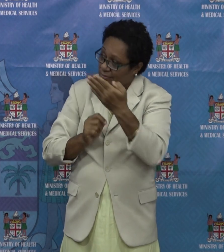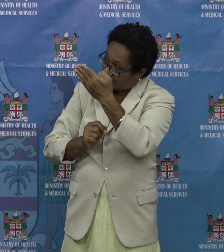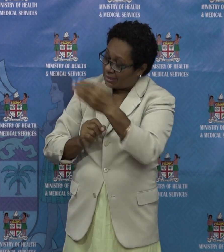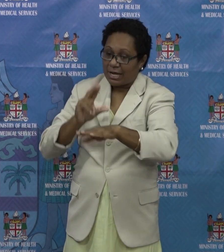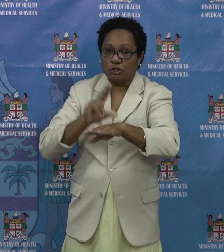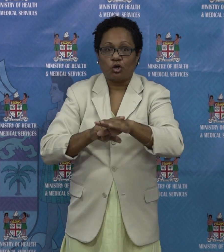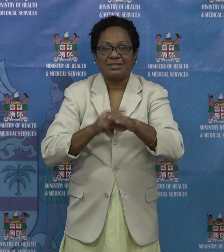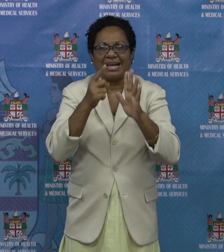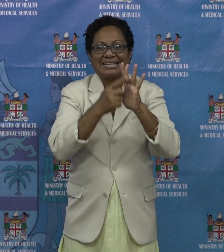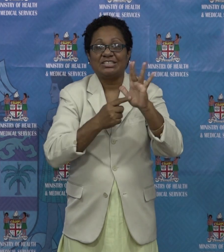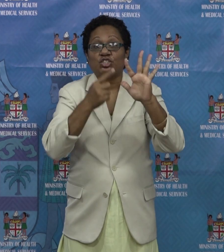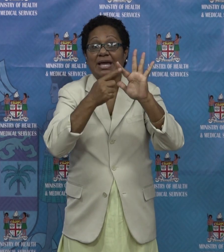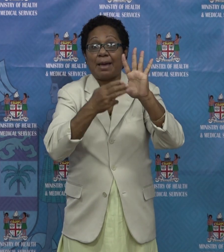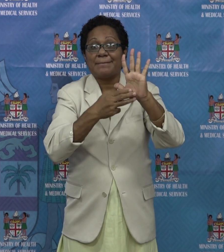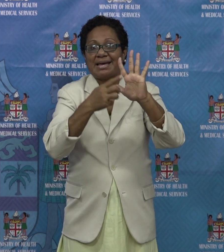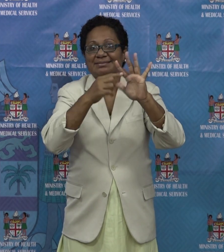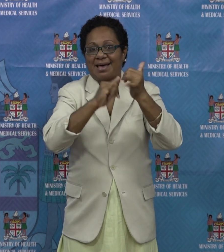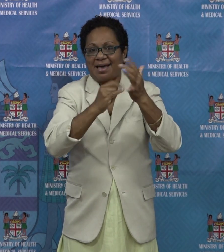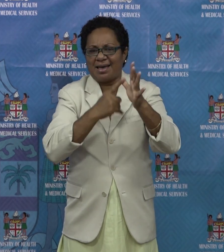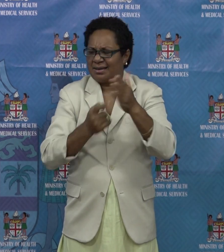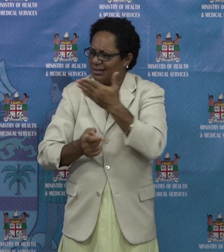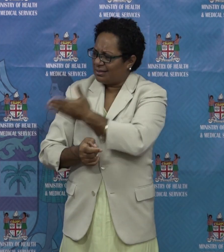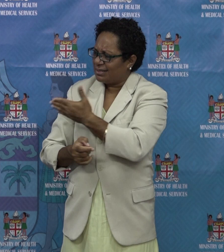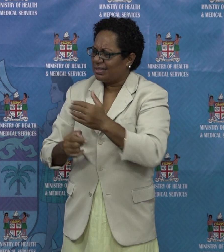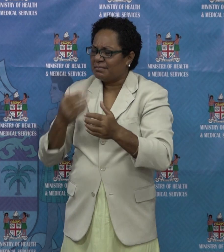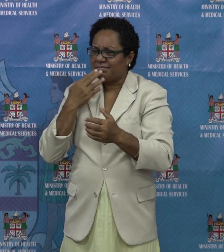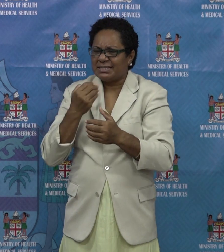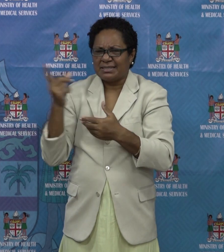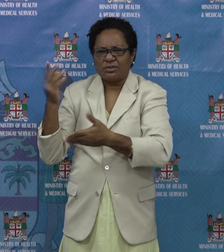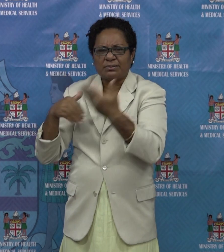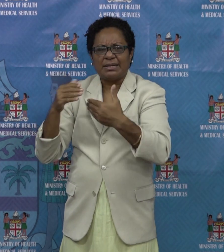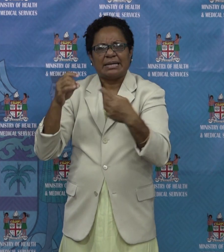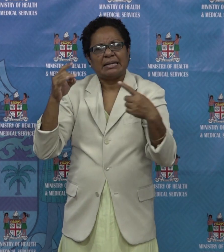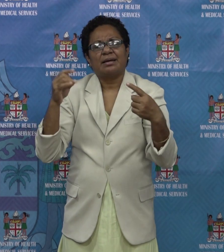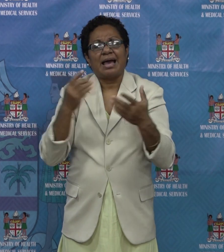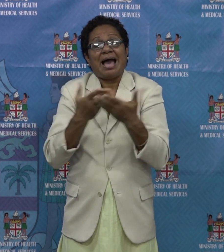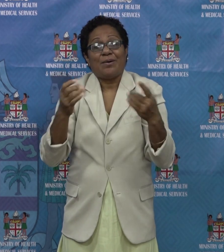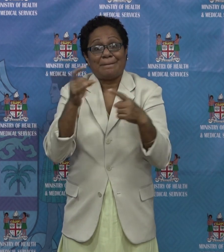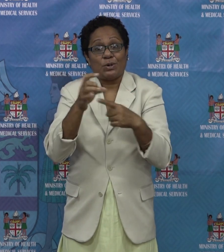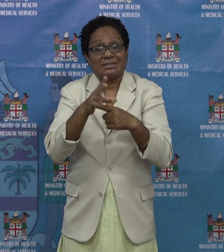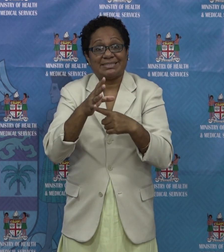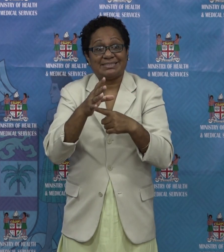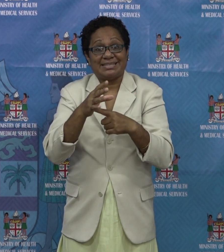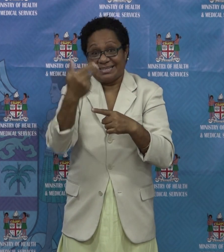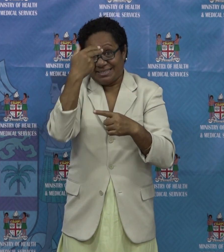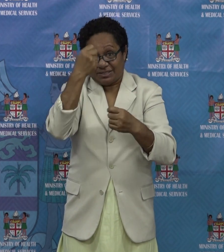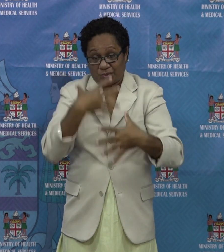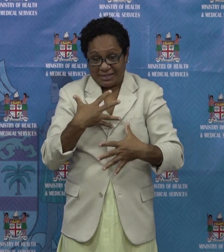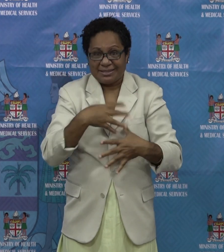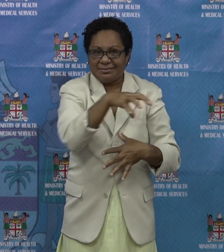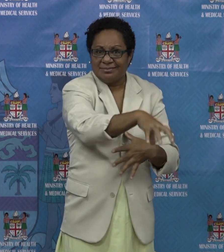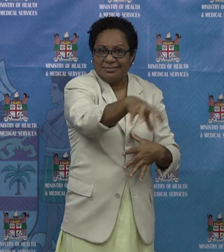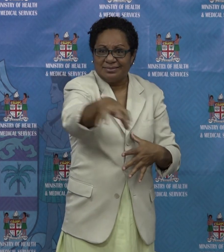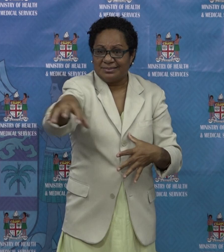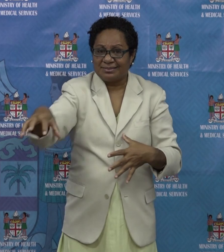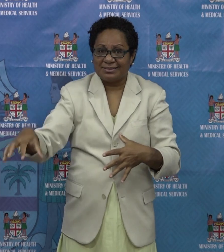you please elaborate on the importance and the effectiveness of the screening clinics, considering our COVID-19